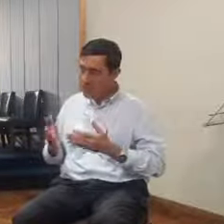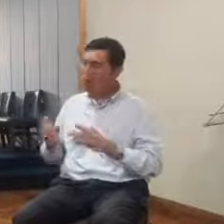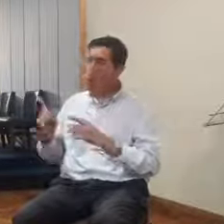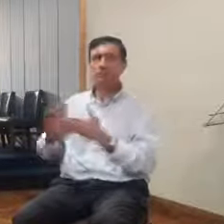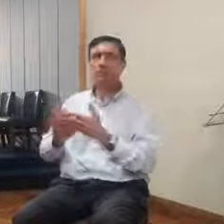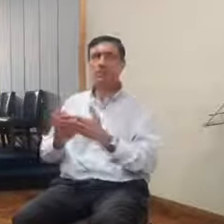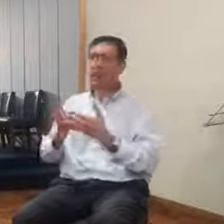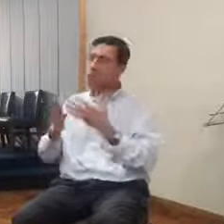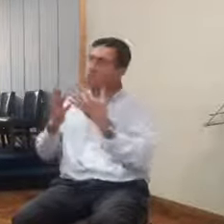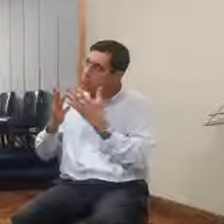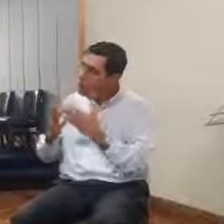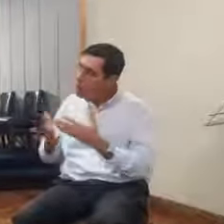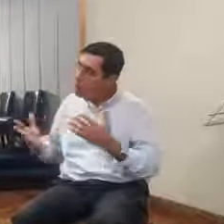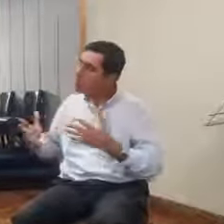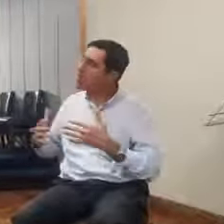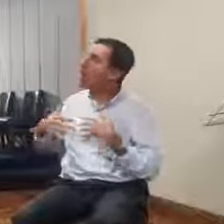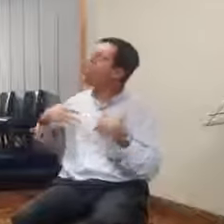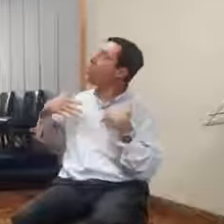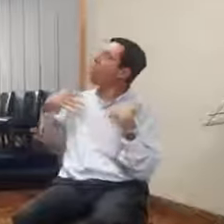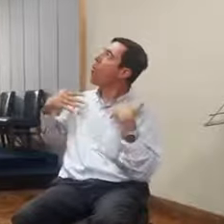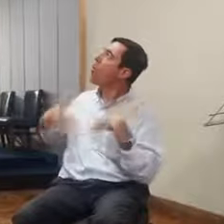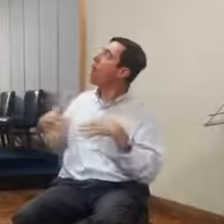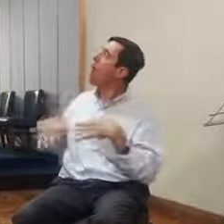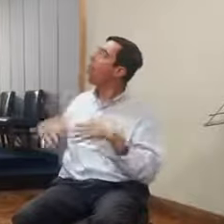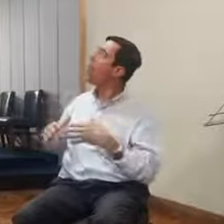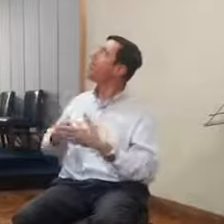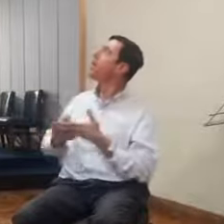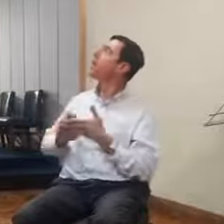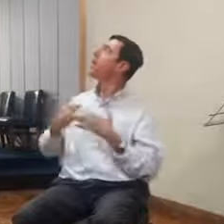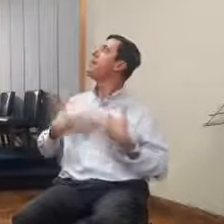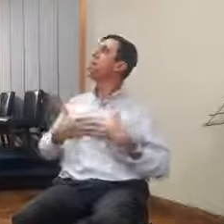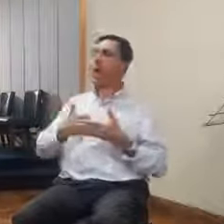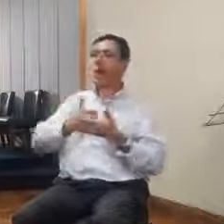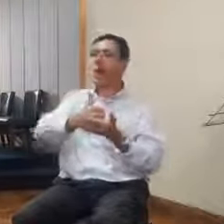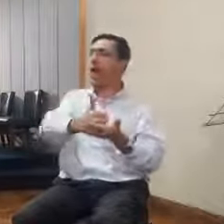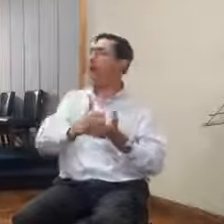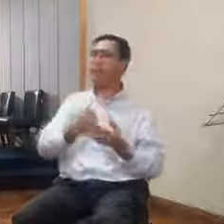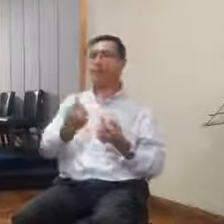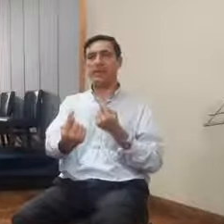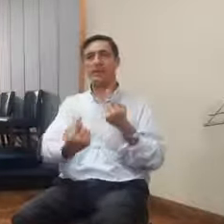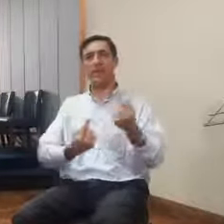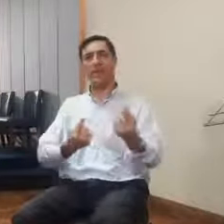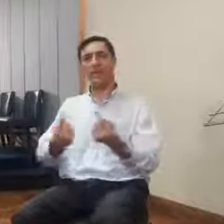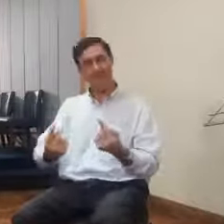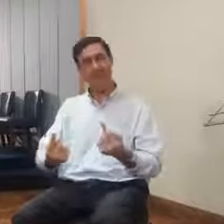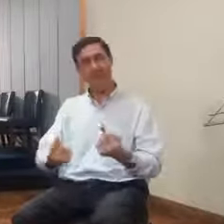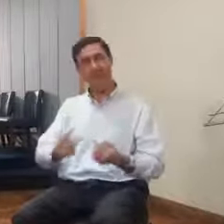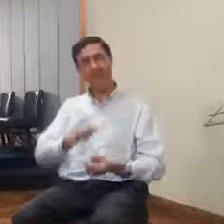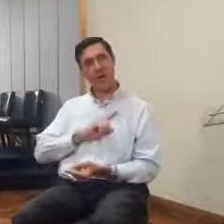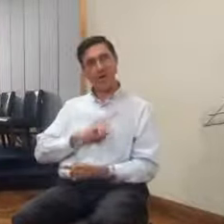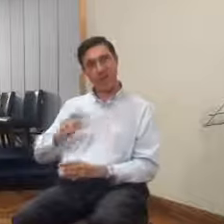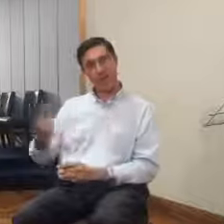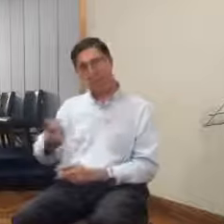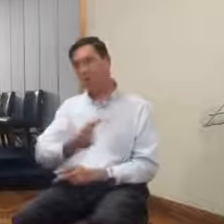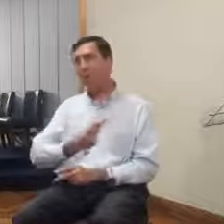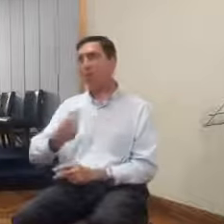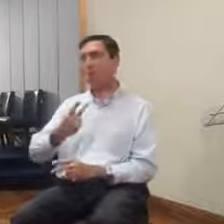admiration, awe, wonder. They help each other. We may confidently hope in a God whom we hold in